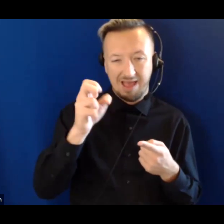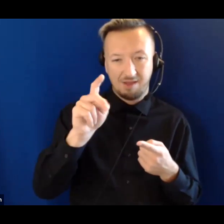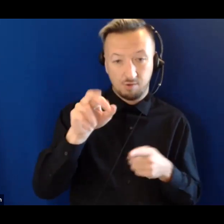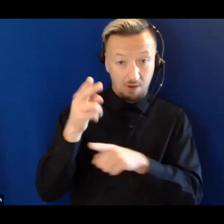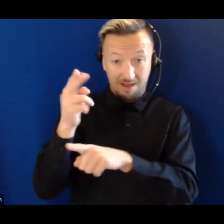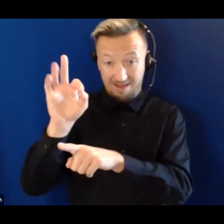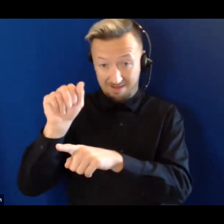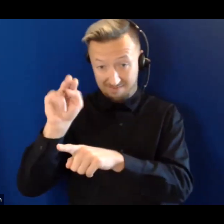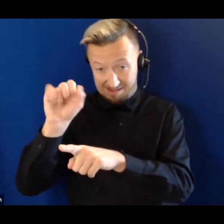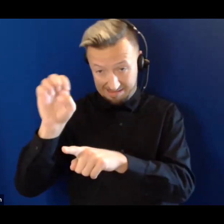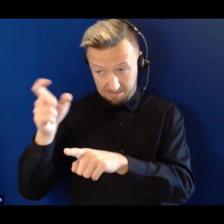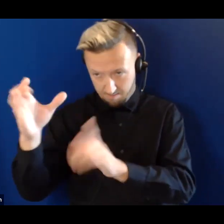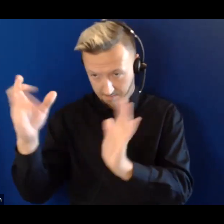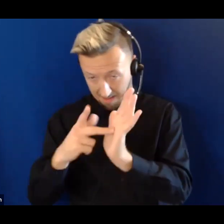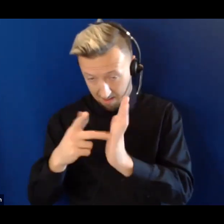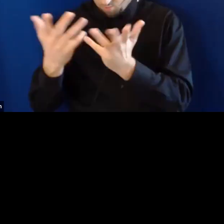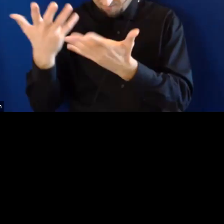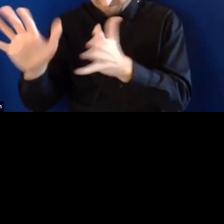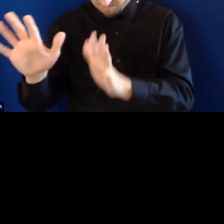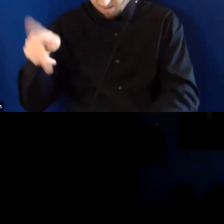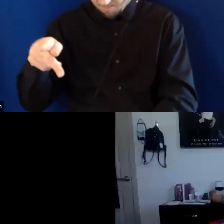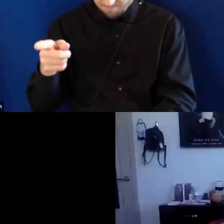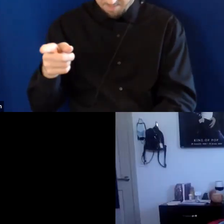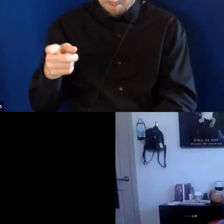came back on. Did you want to finish up, Fantasy?